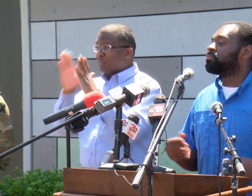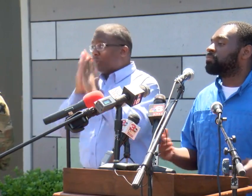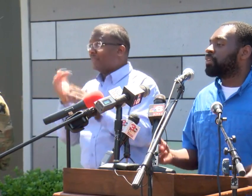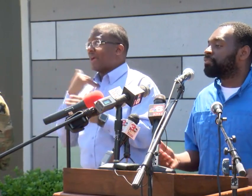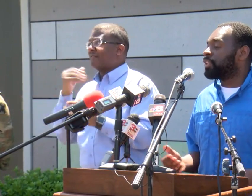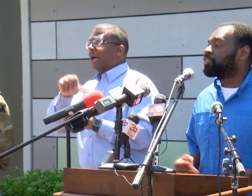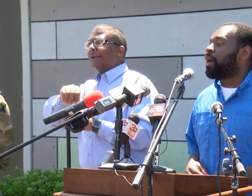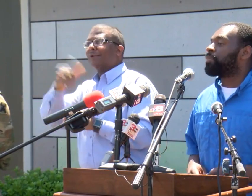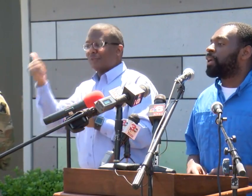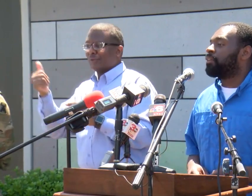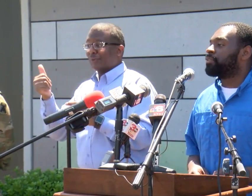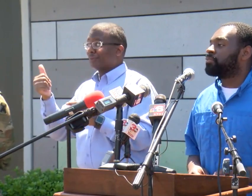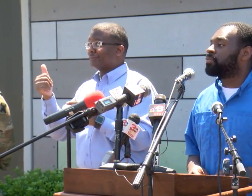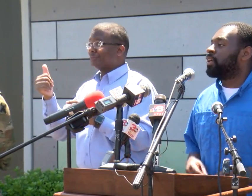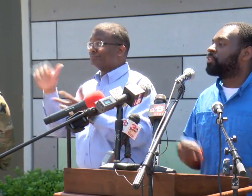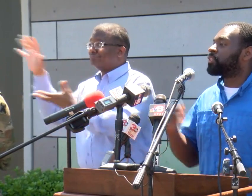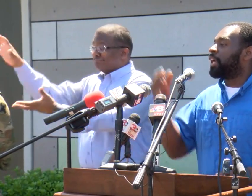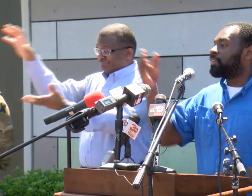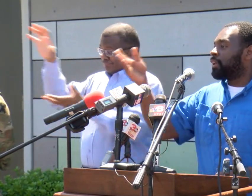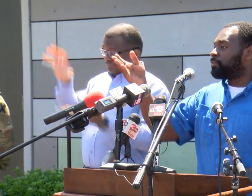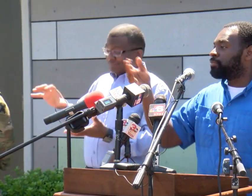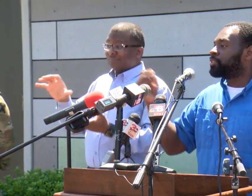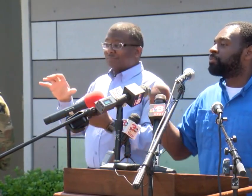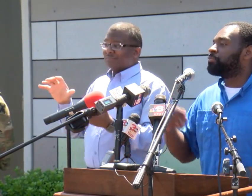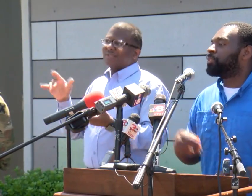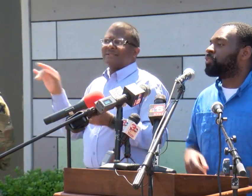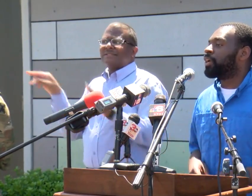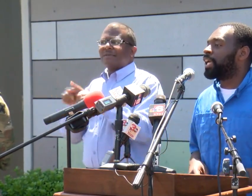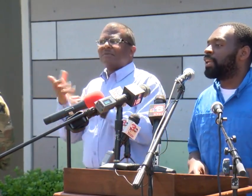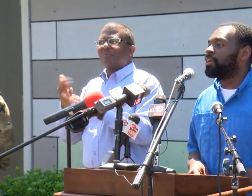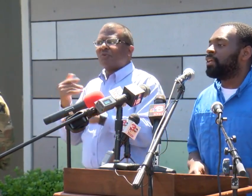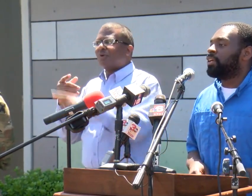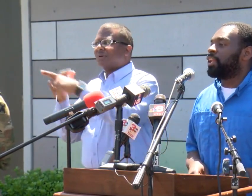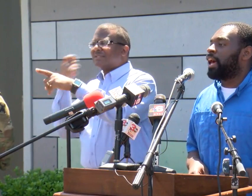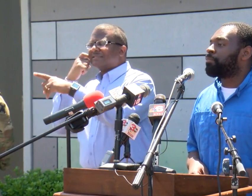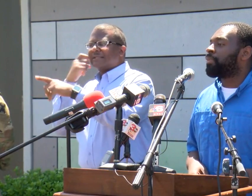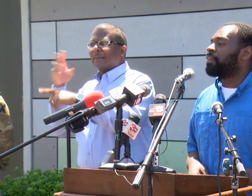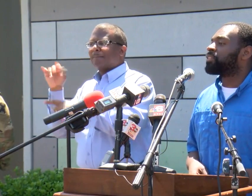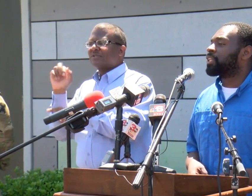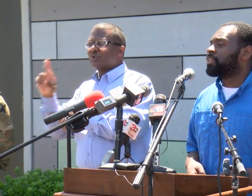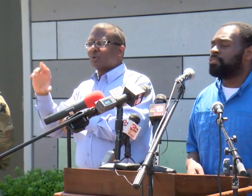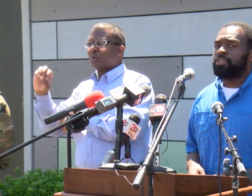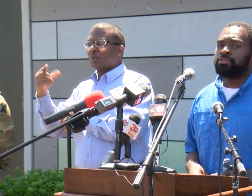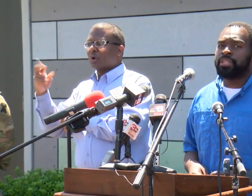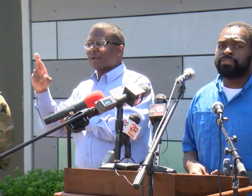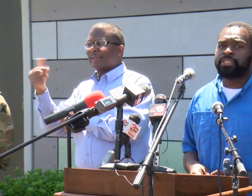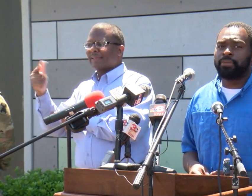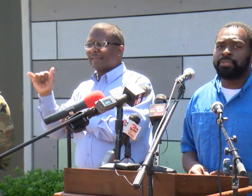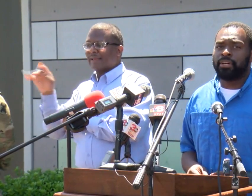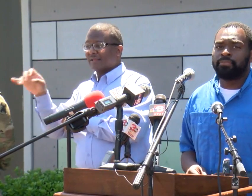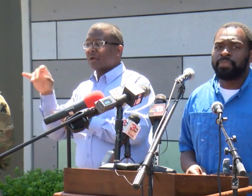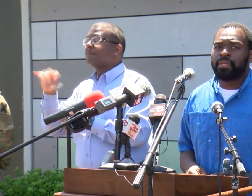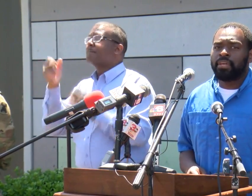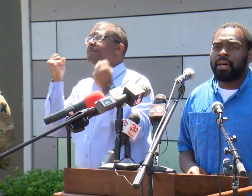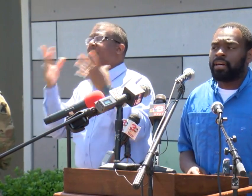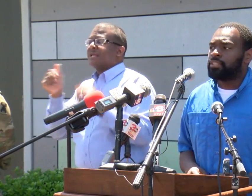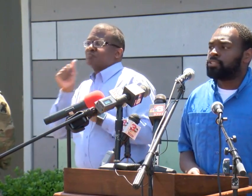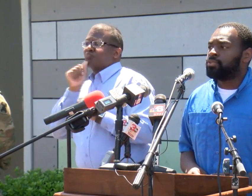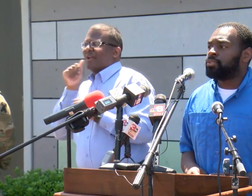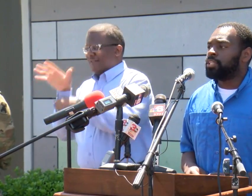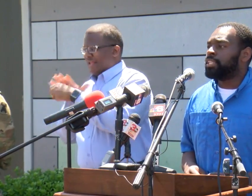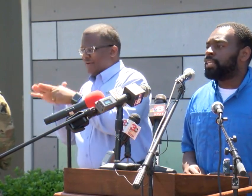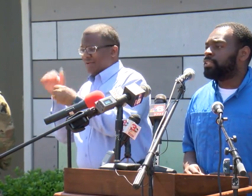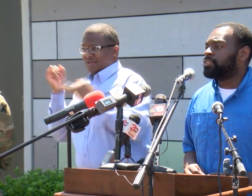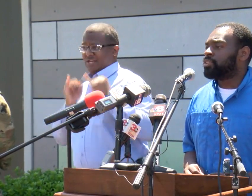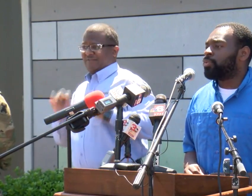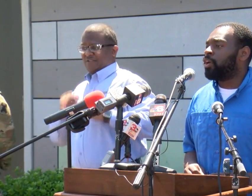another philanthropic effort, just like it was mentioned, Mr. Organic. A lot of private sector individuals have stepped up to